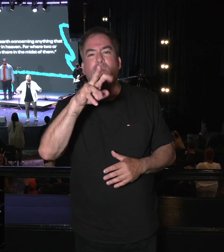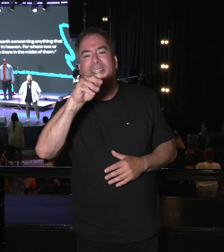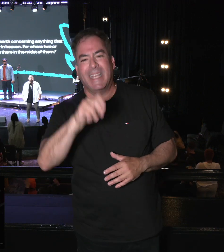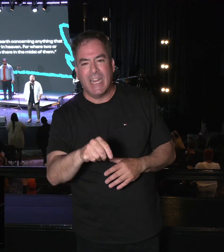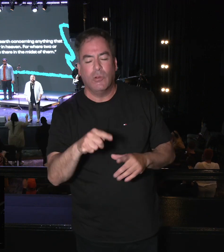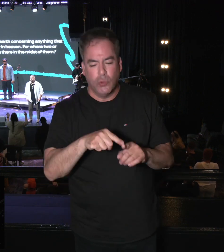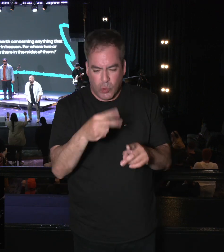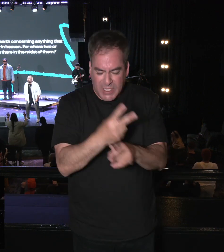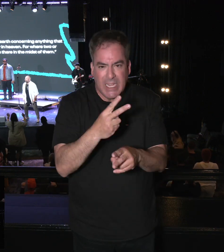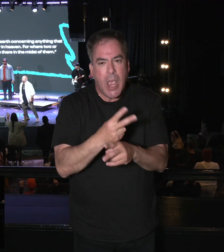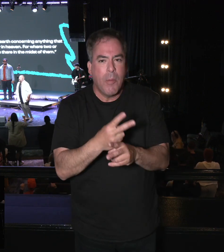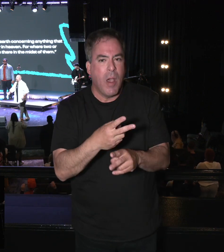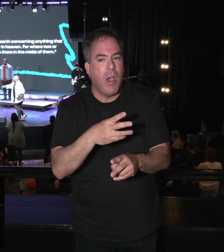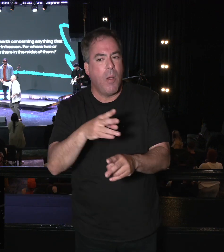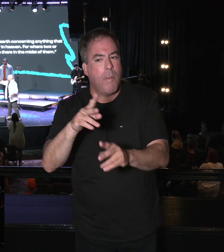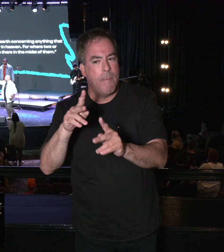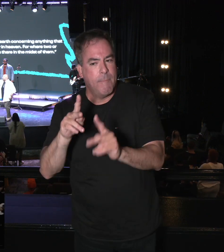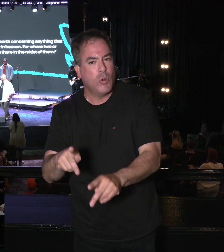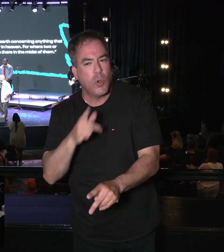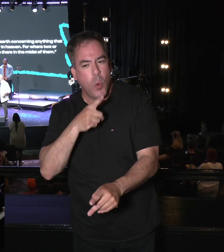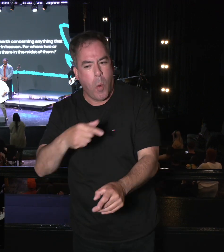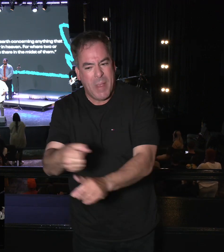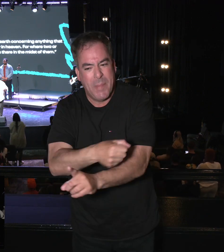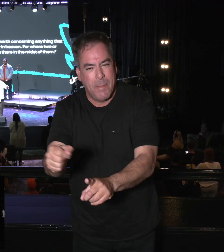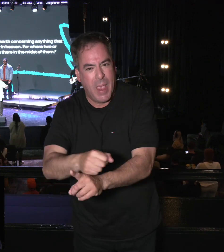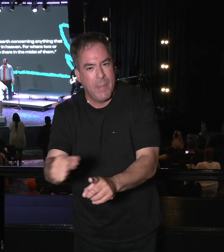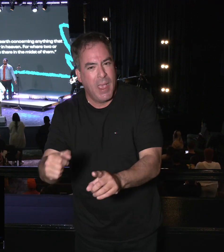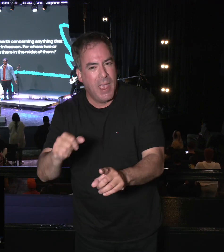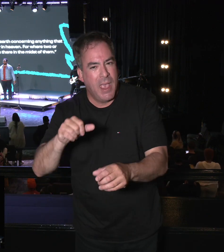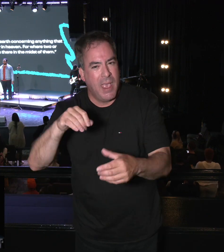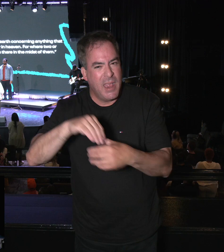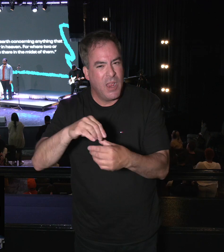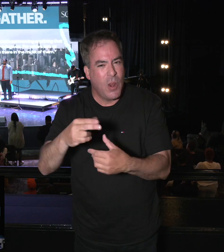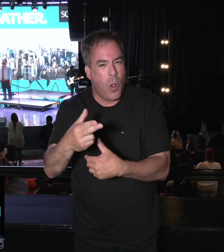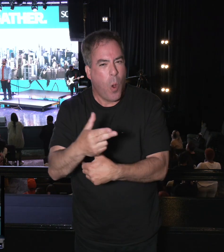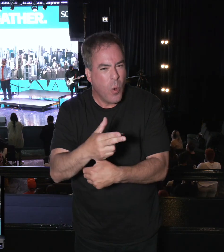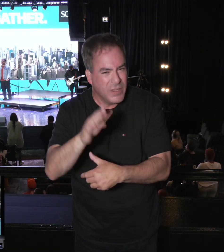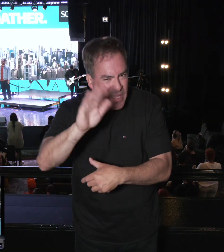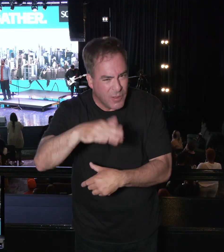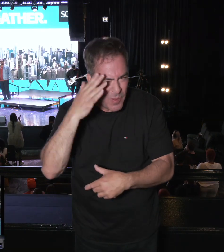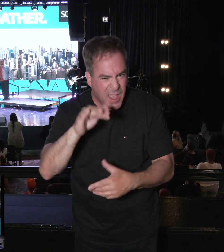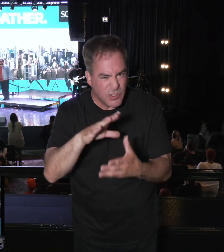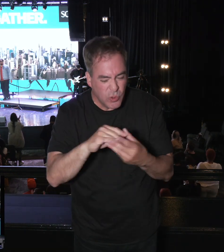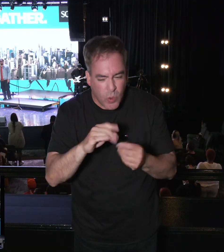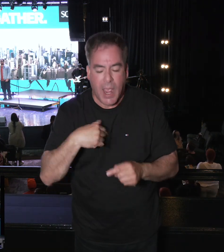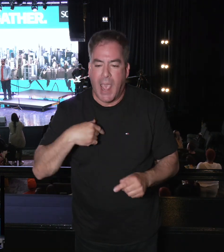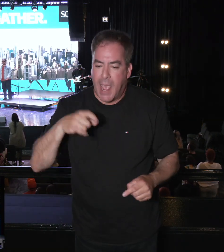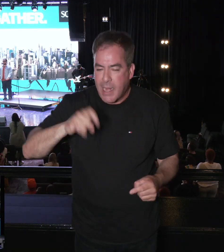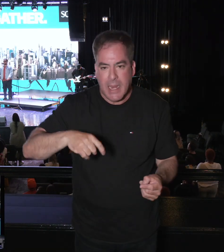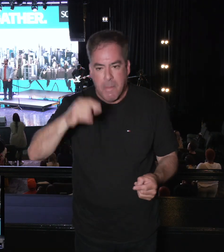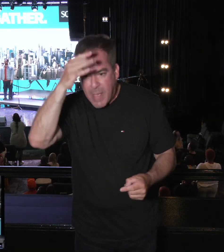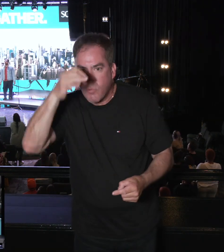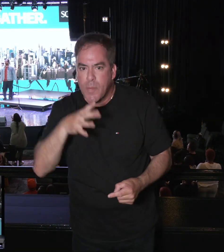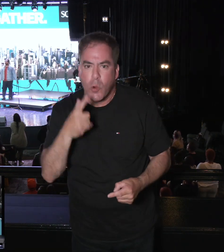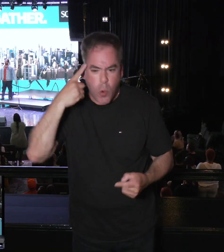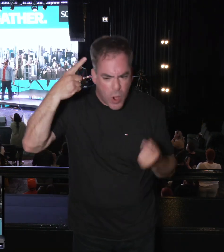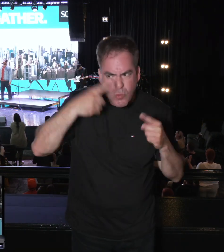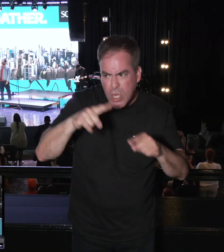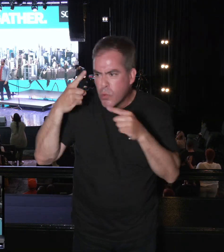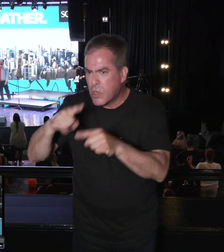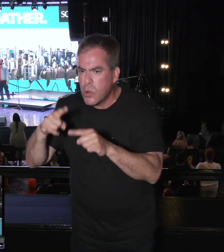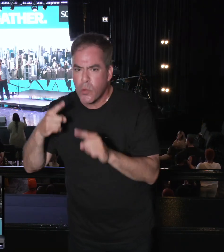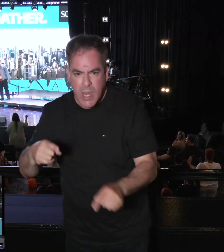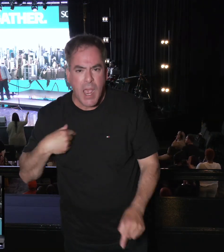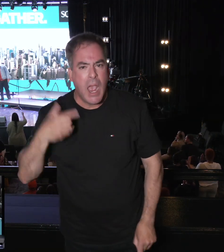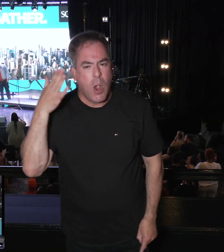take care of some broken people. Oh, I just need some men and some women to start believing. And I will give them dreams and vivid